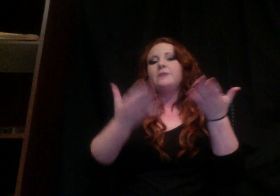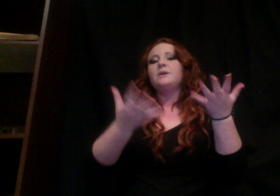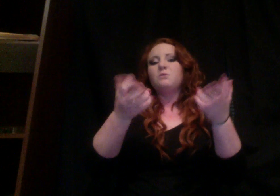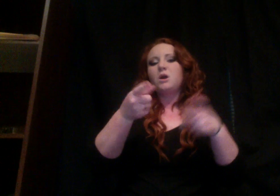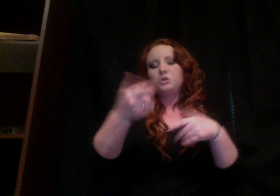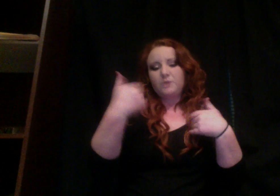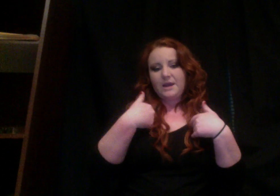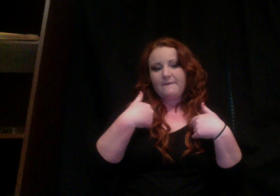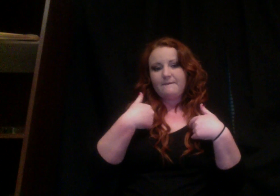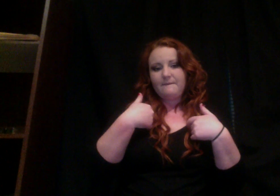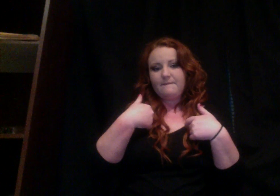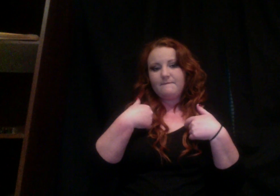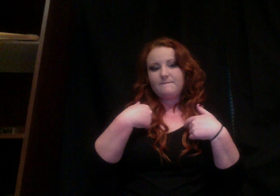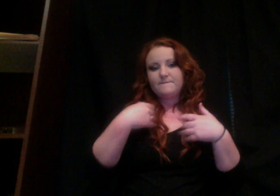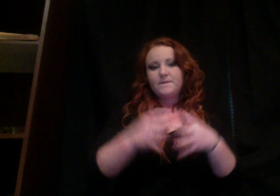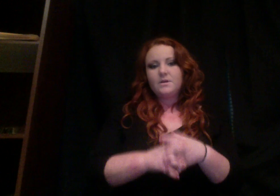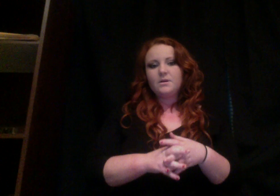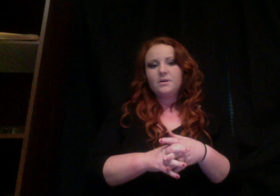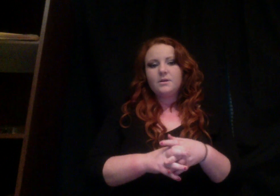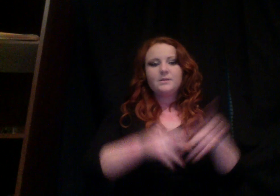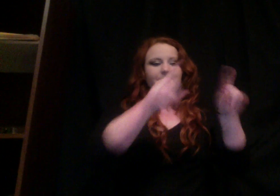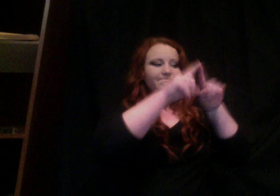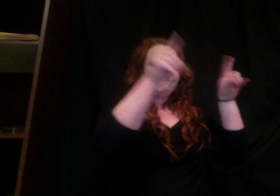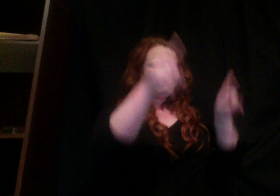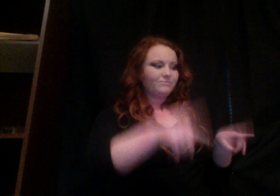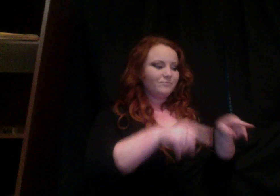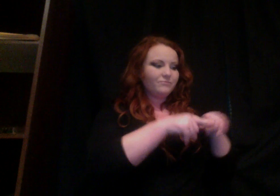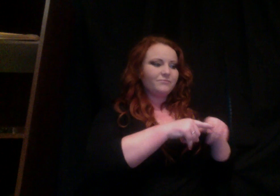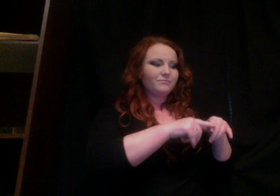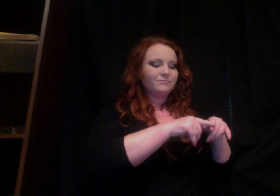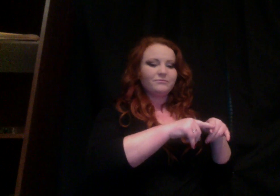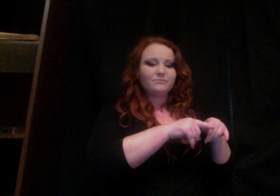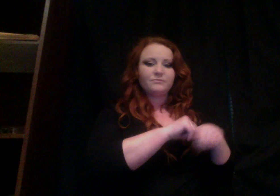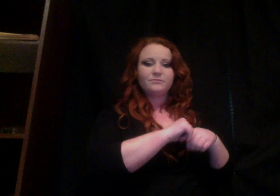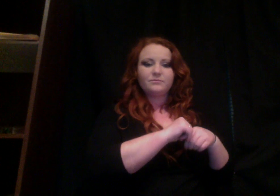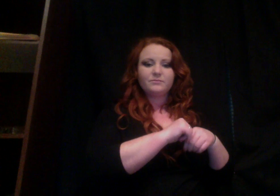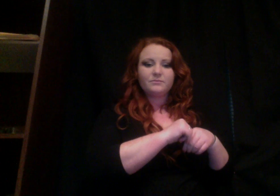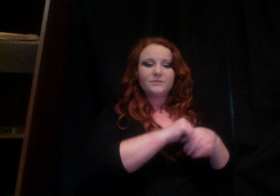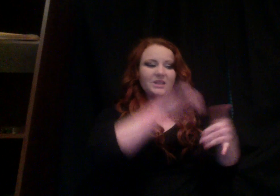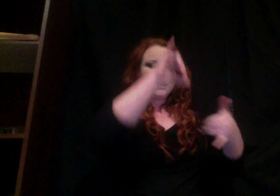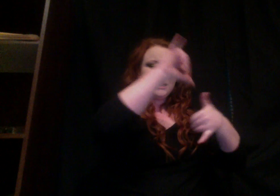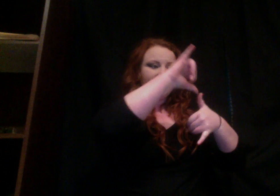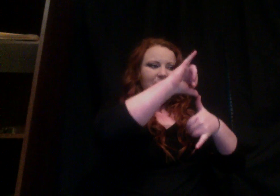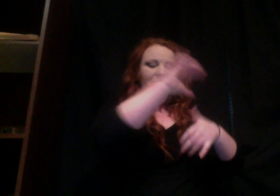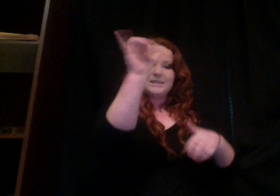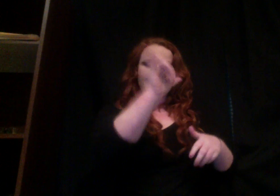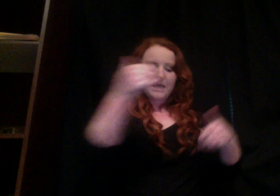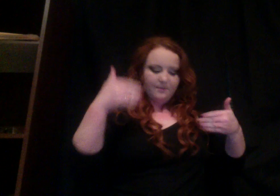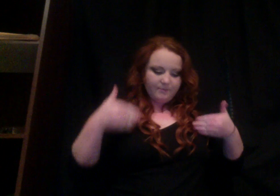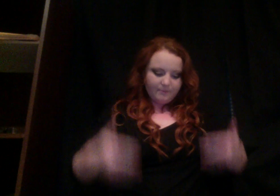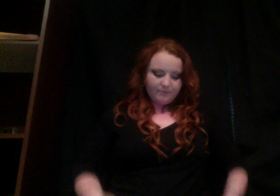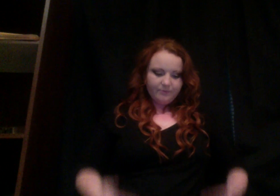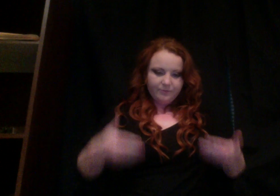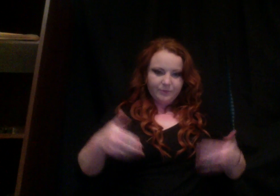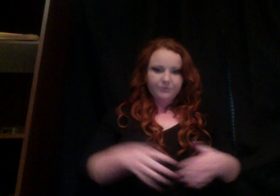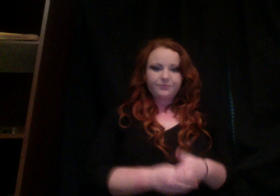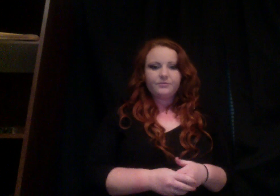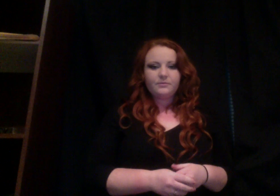going to start with, I want to show you a small diagram. Actually, it's to scale of the digestive tract. And we're going to start